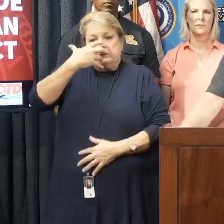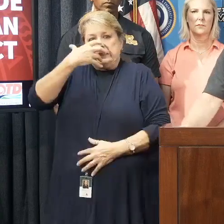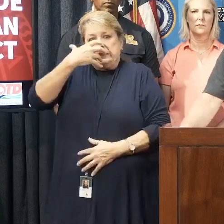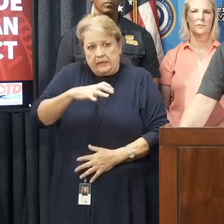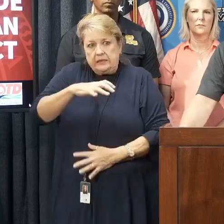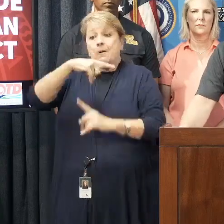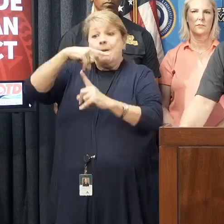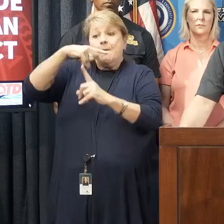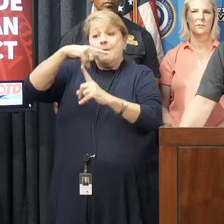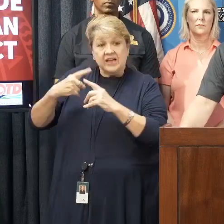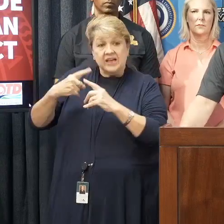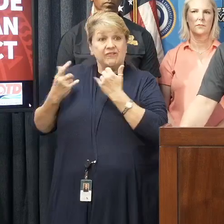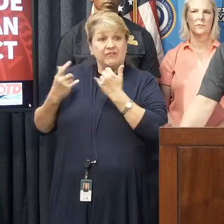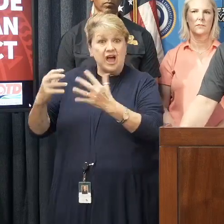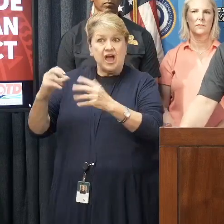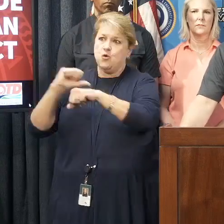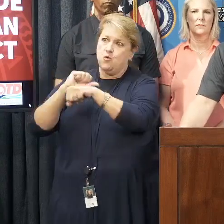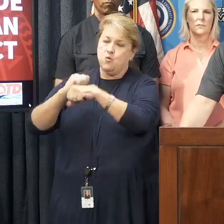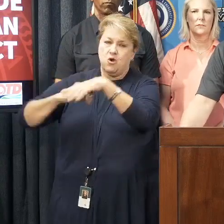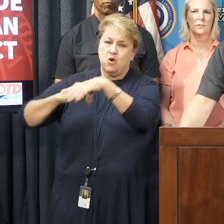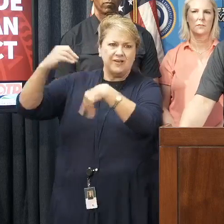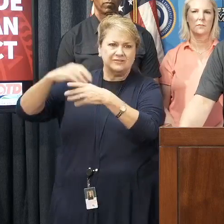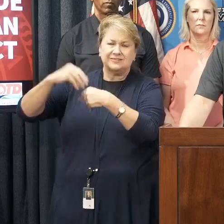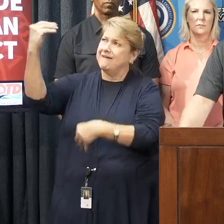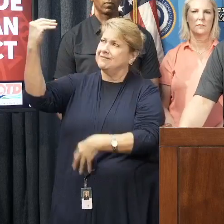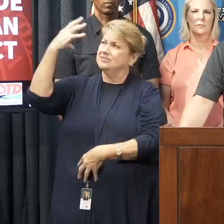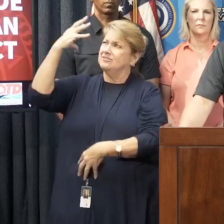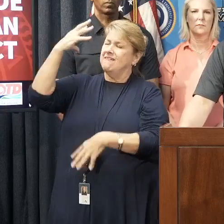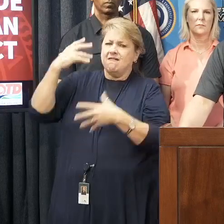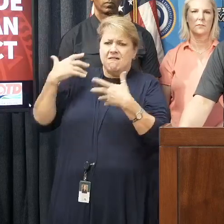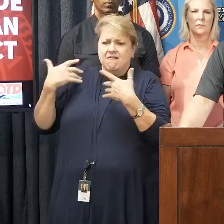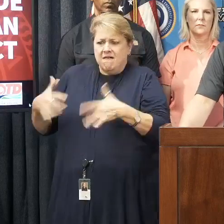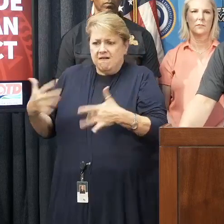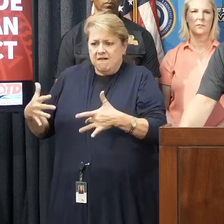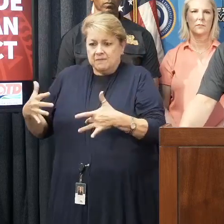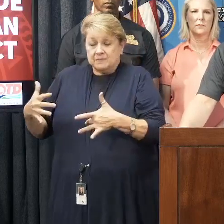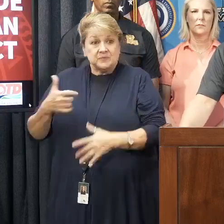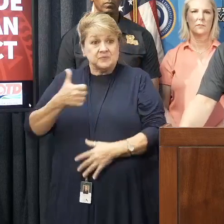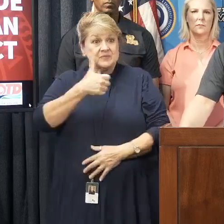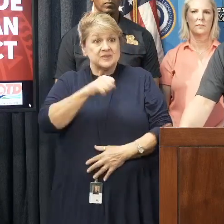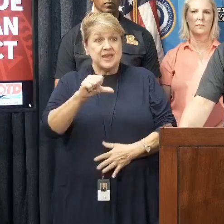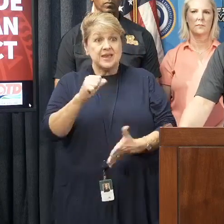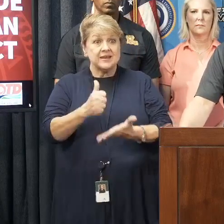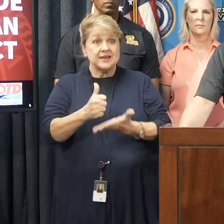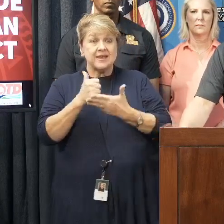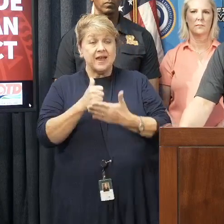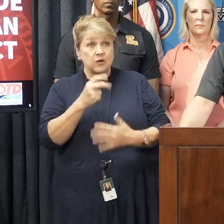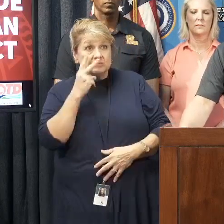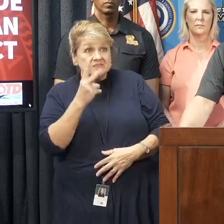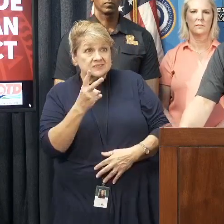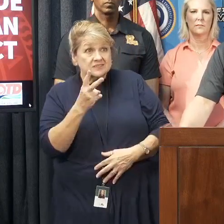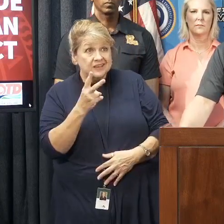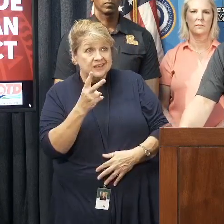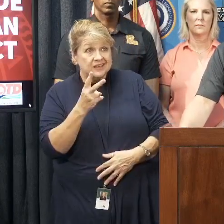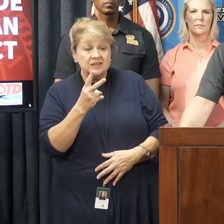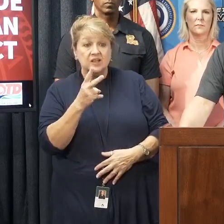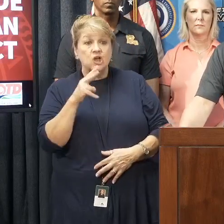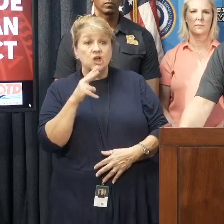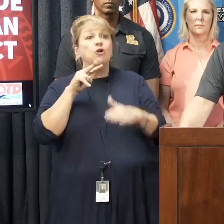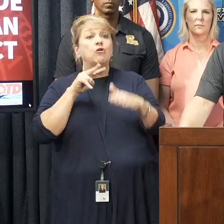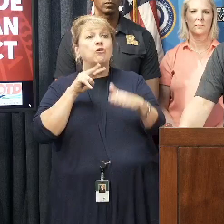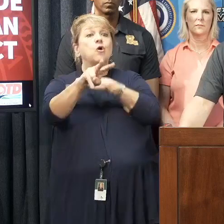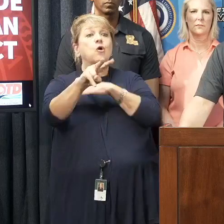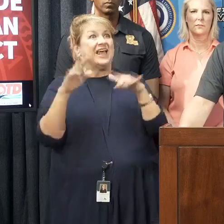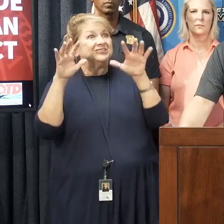our firefighters. And there doesn't appear to be any guaranteed relief in sight when you look at the